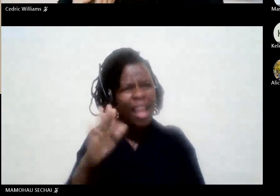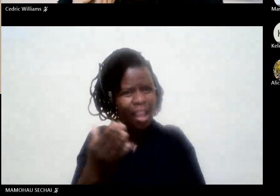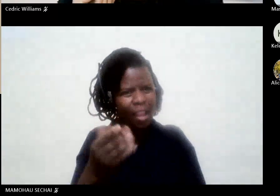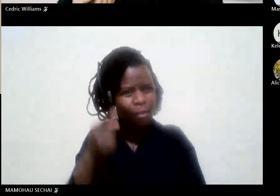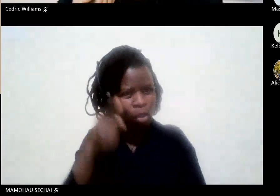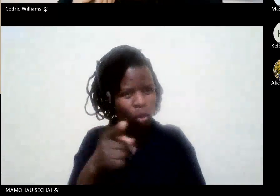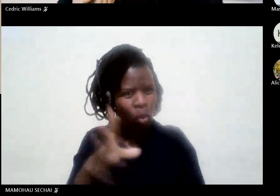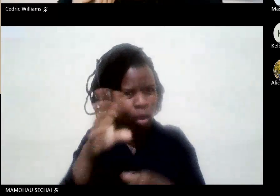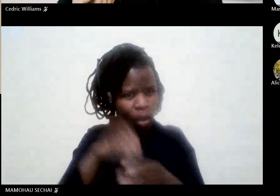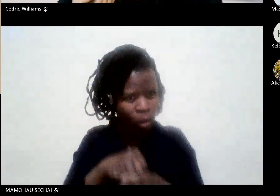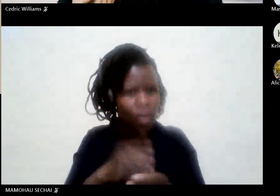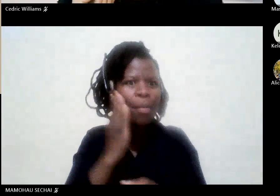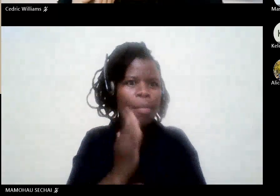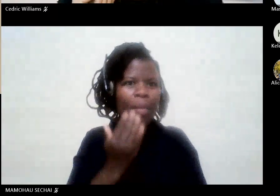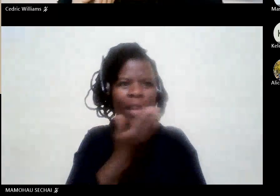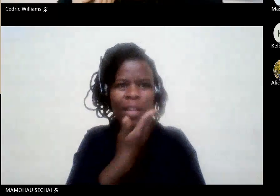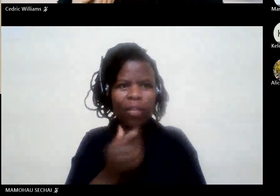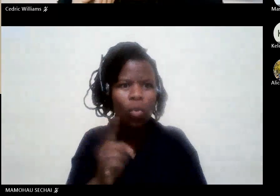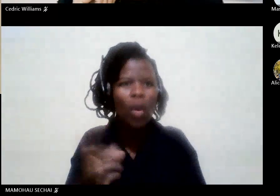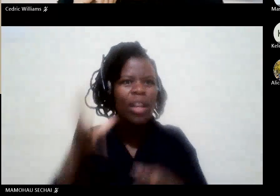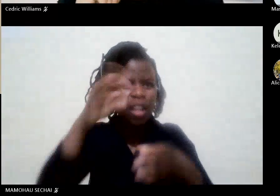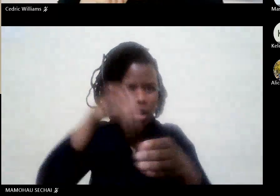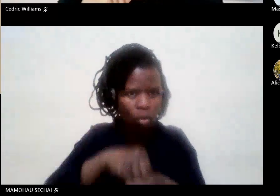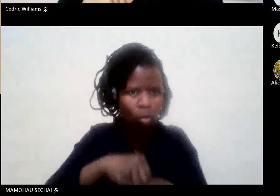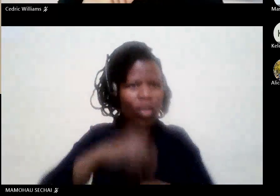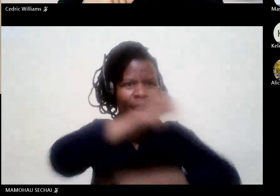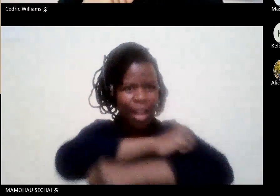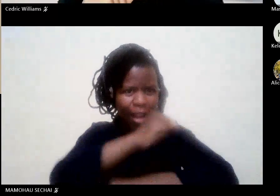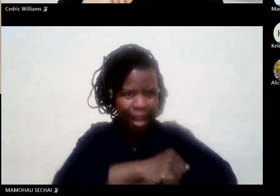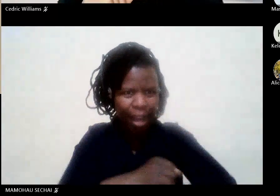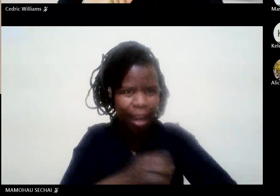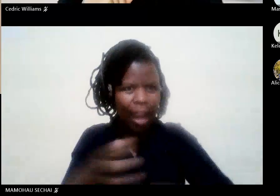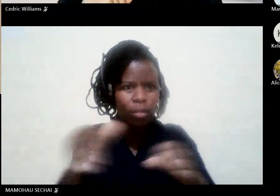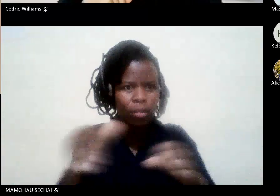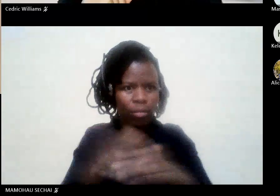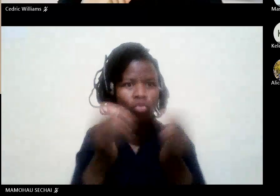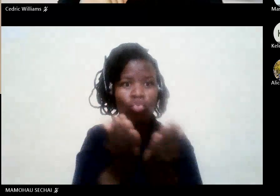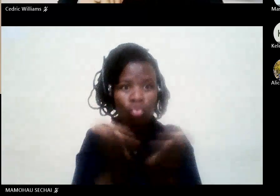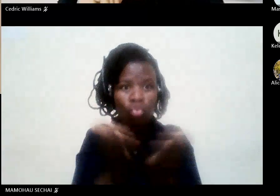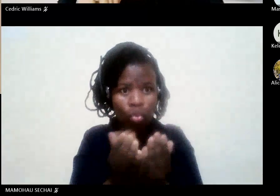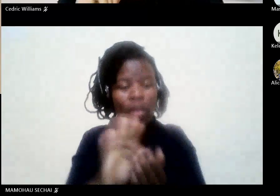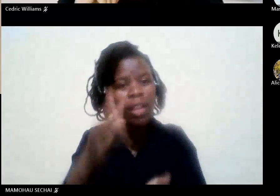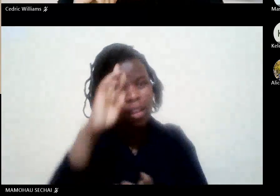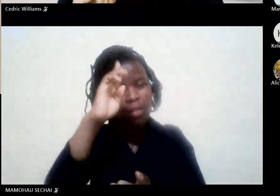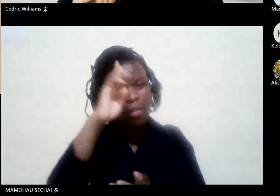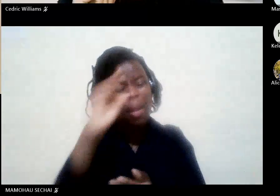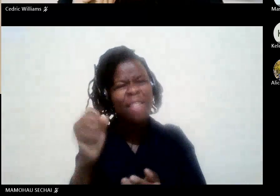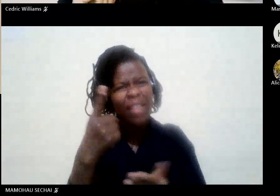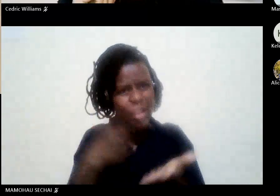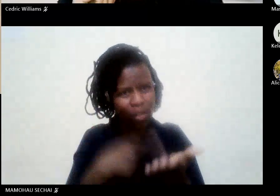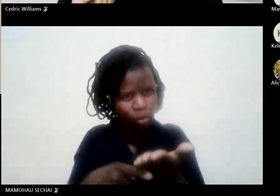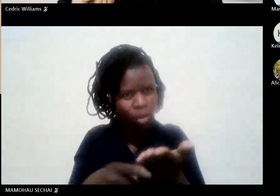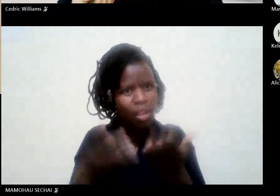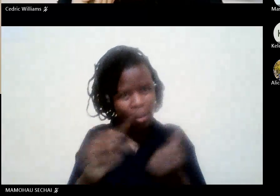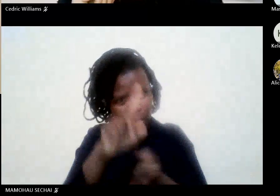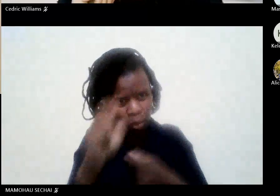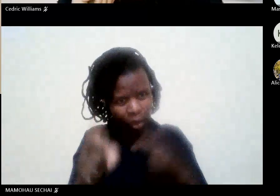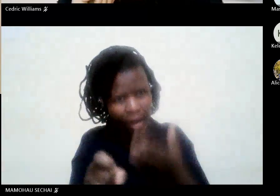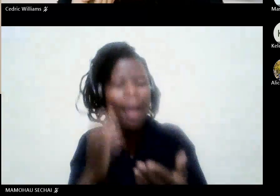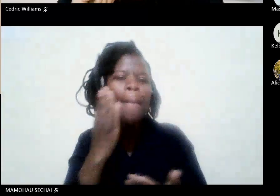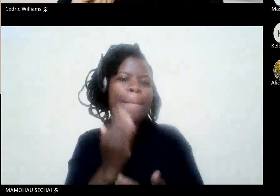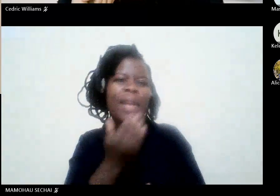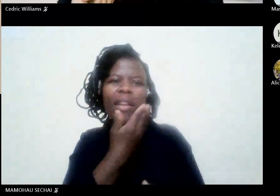the benefits of including the learner for the school? If you remember, in the first week, there was that question. What is the benefits to the school